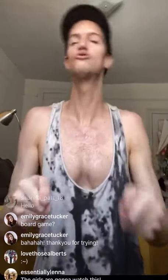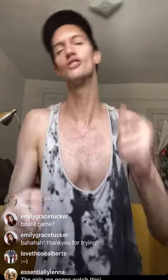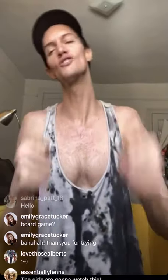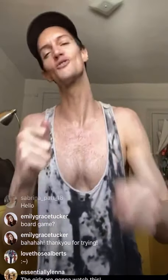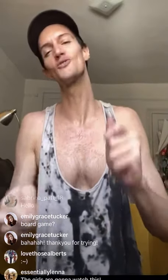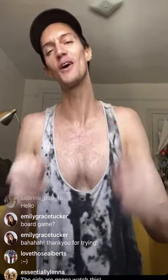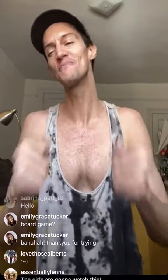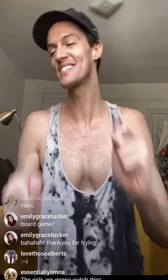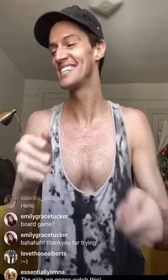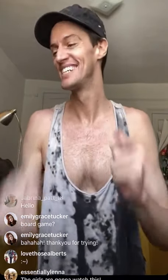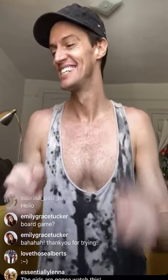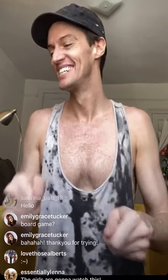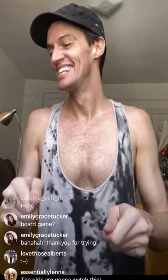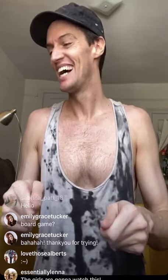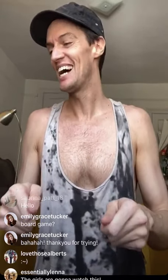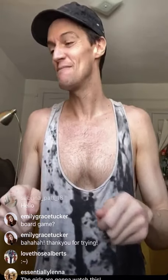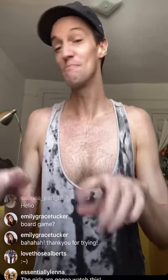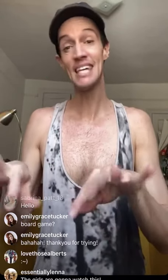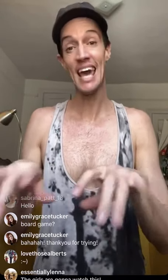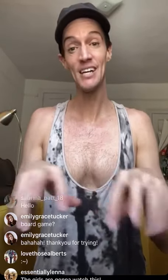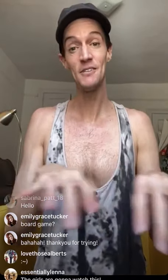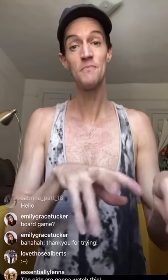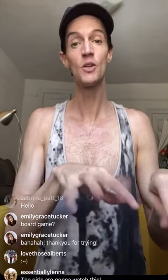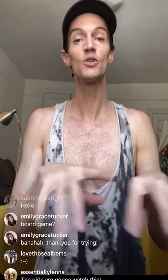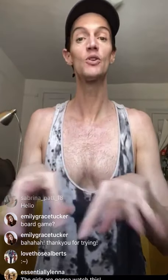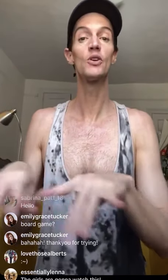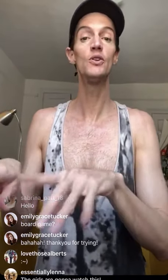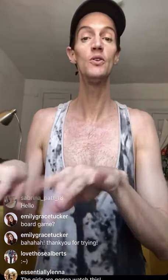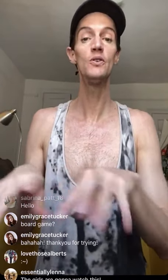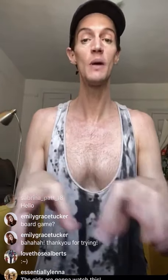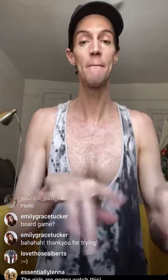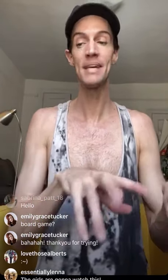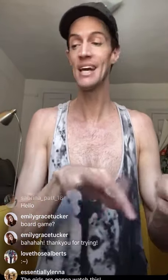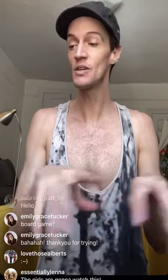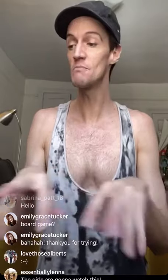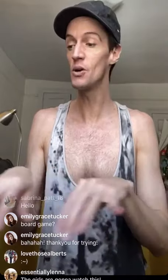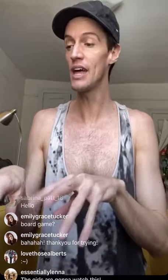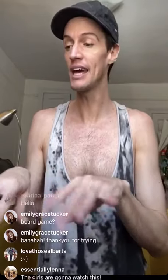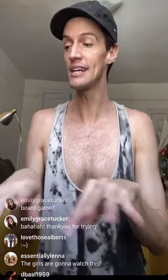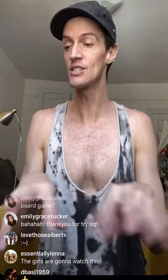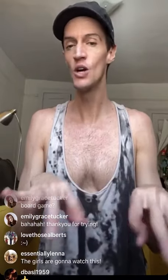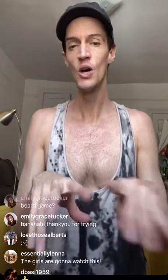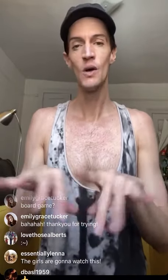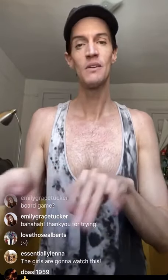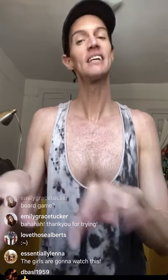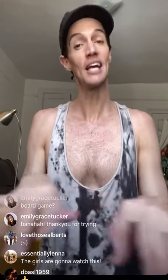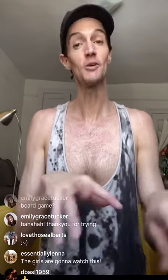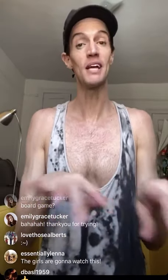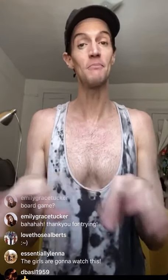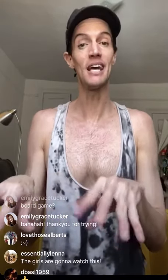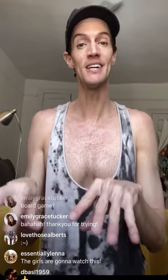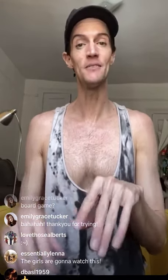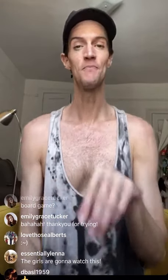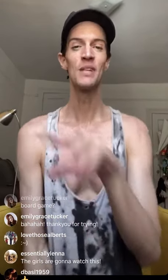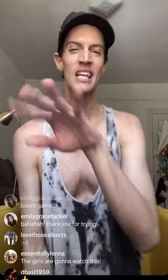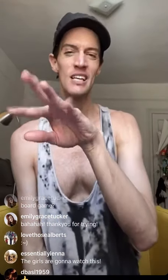So drums, piano, piano is both hands, like you're playing a piano. Do